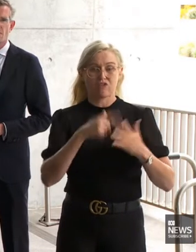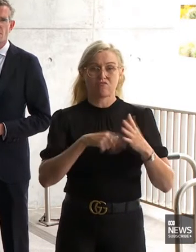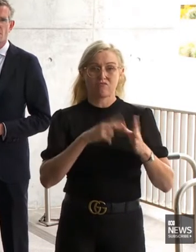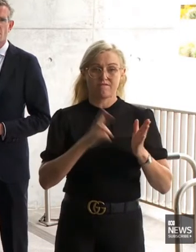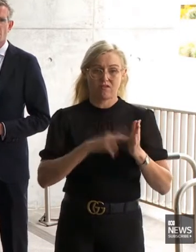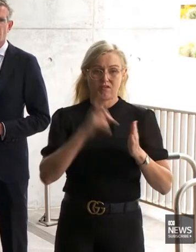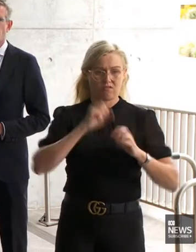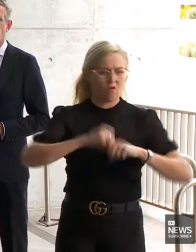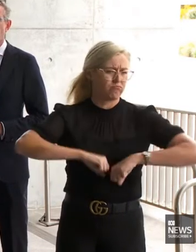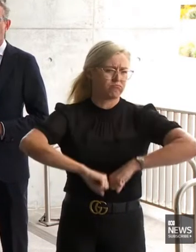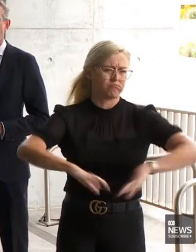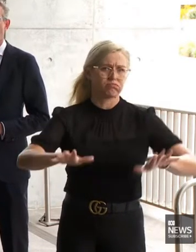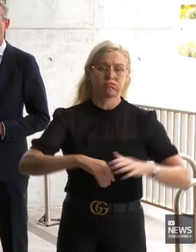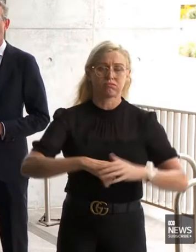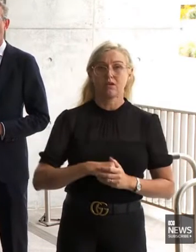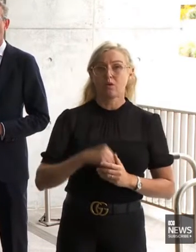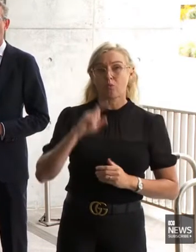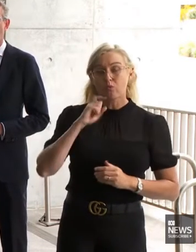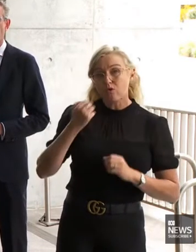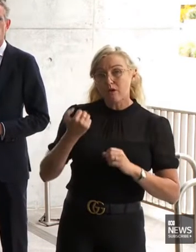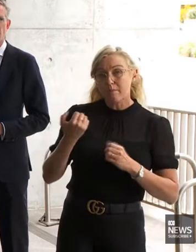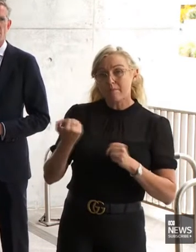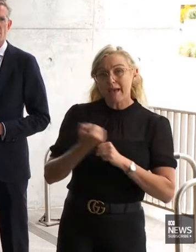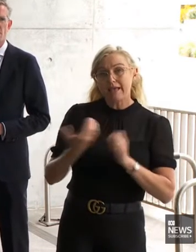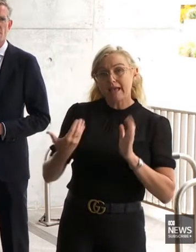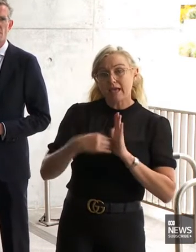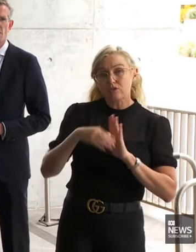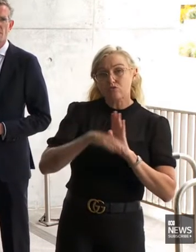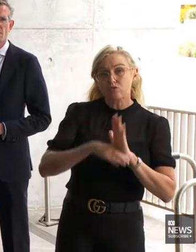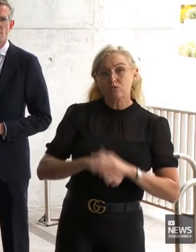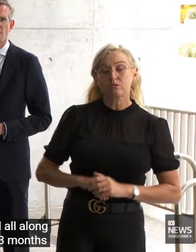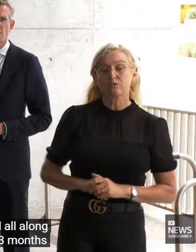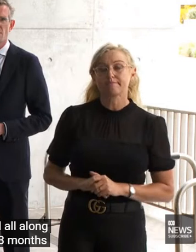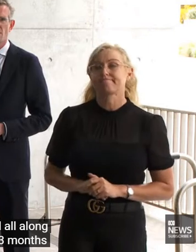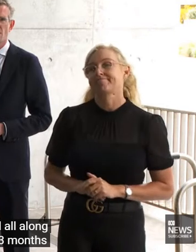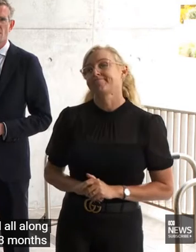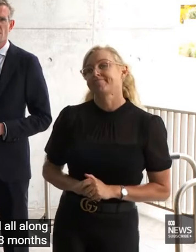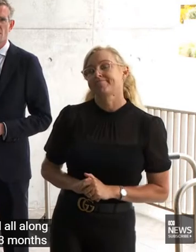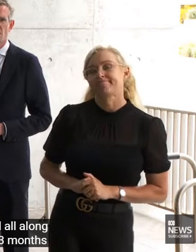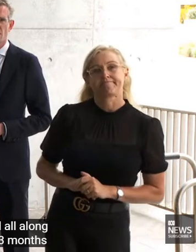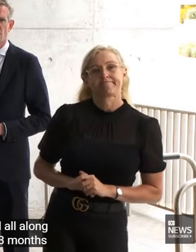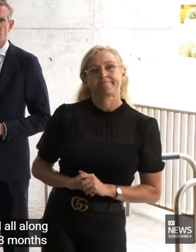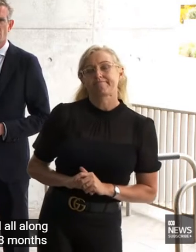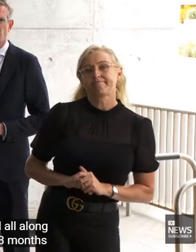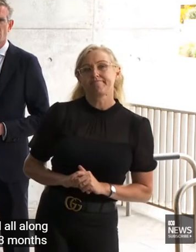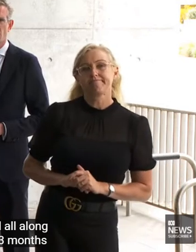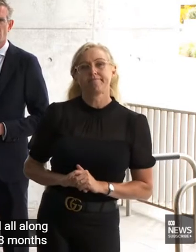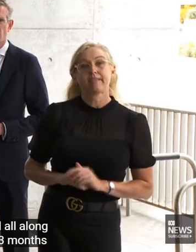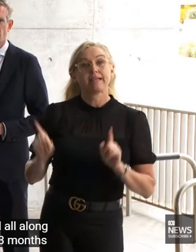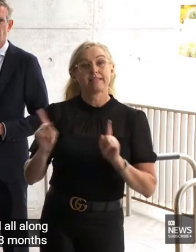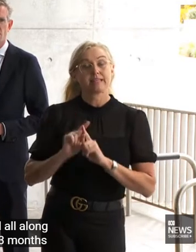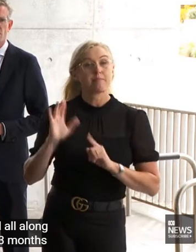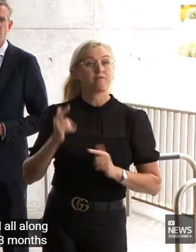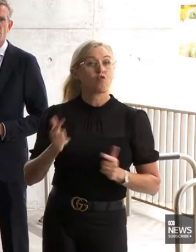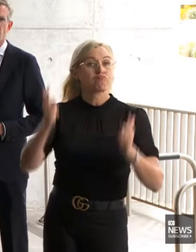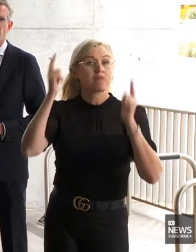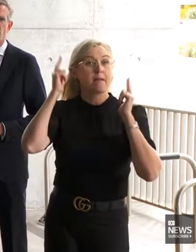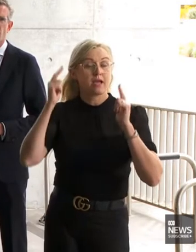any further restrictions to that tomorrow? As the Premier has said all along, and as I've said for 23